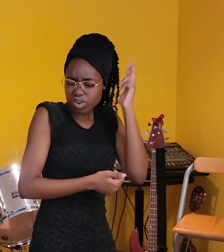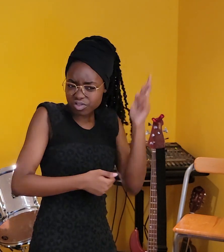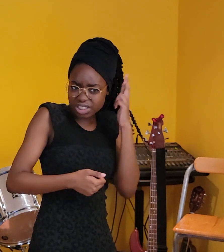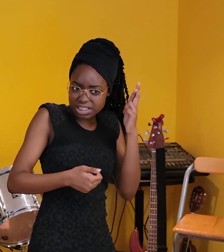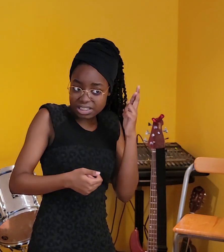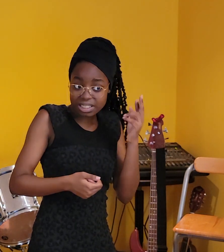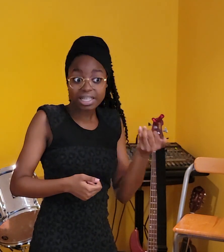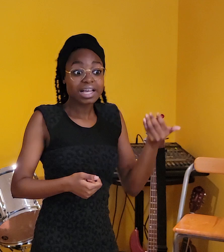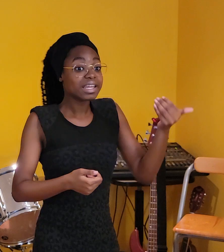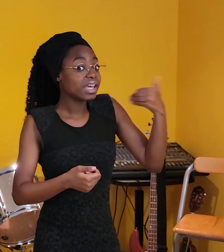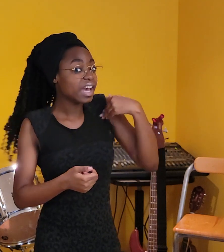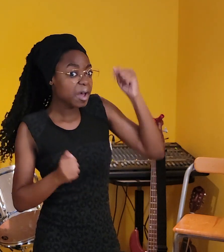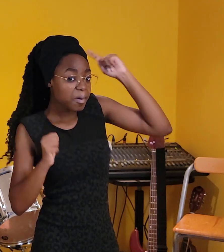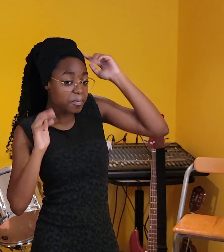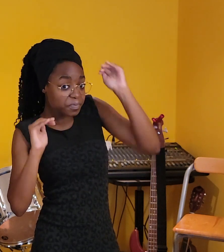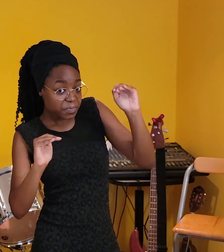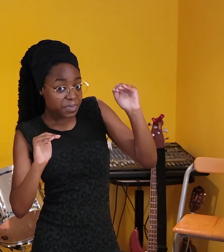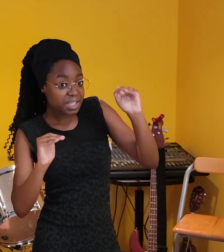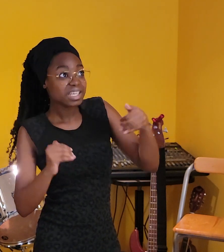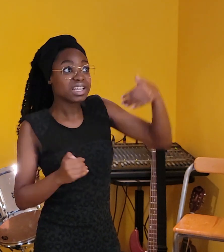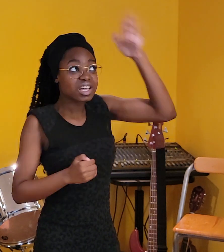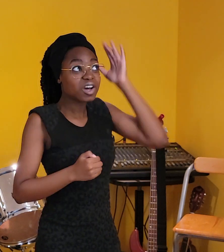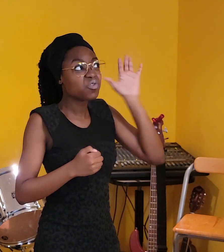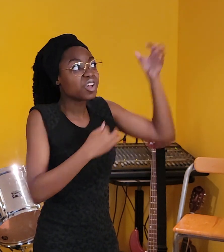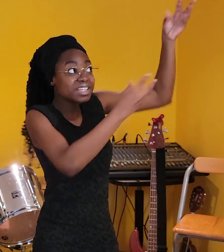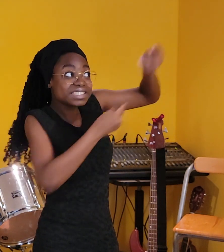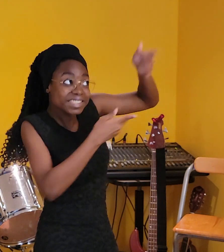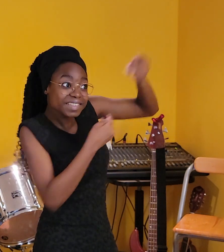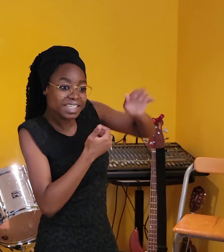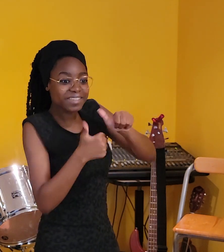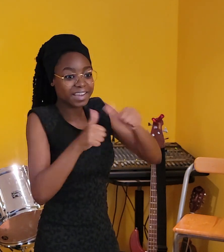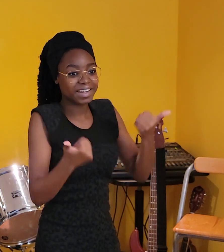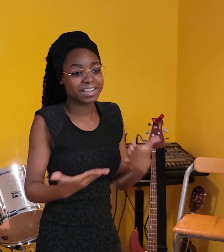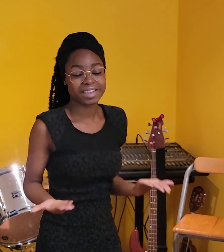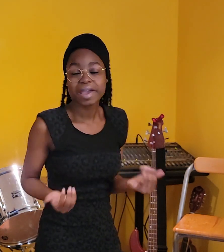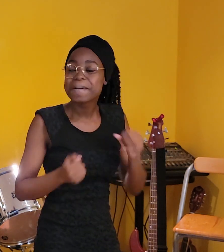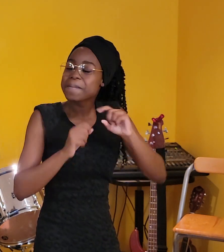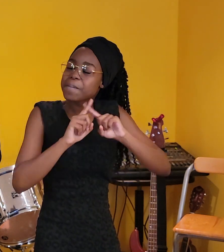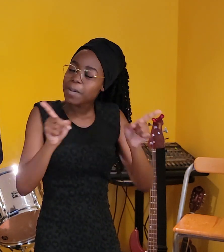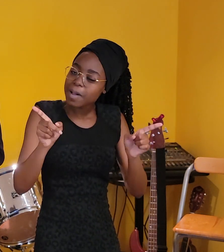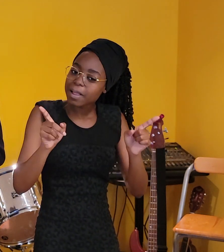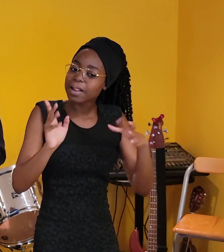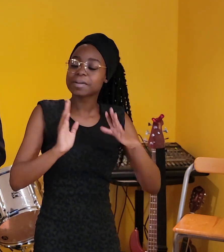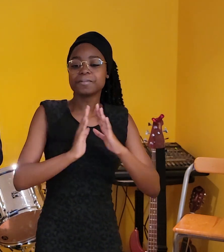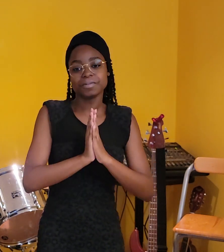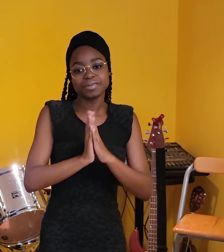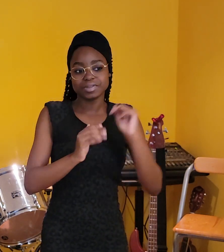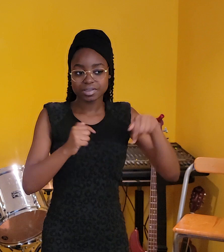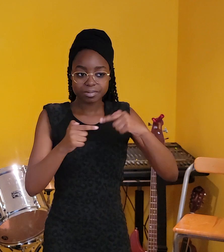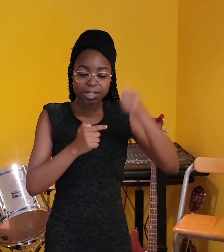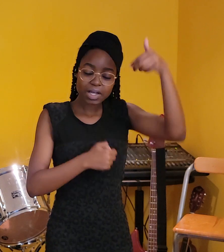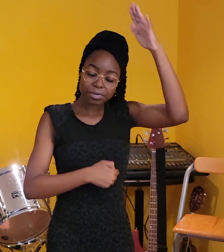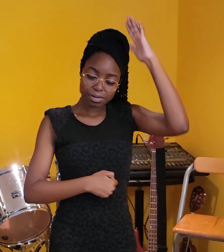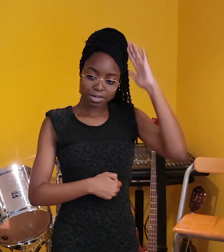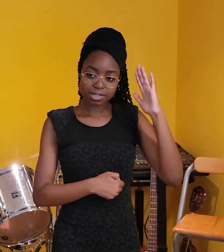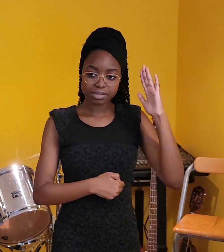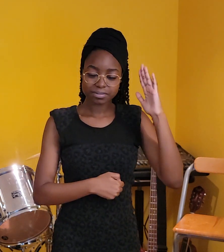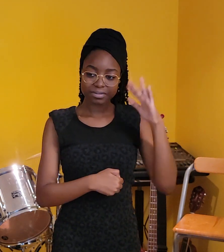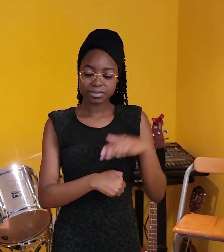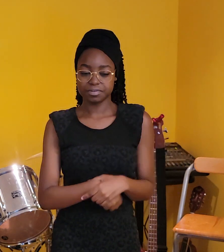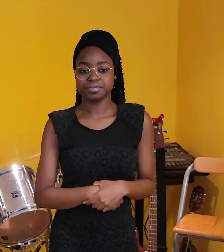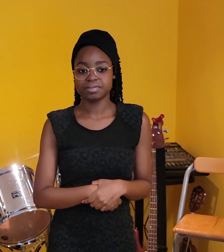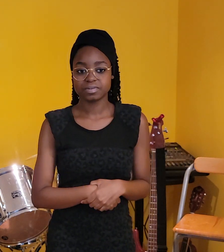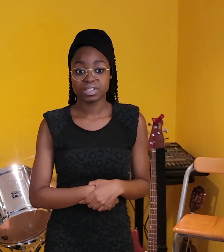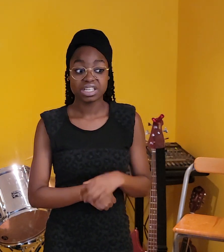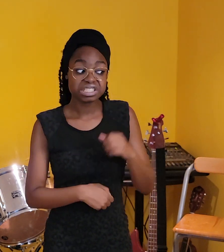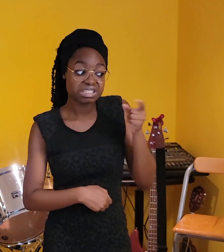needs. Meanwhile, prayer is about God. Prayer is about God. See, so these charis probra are